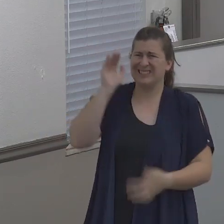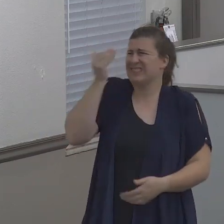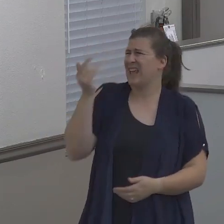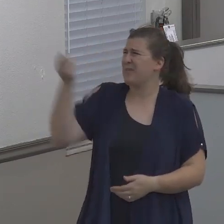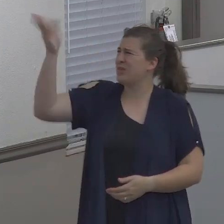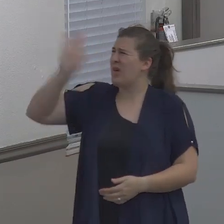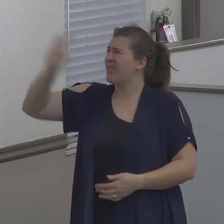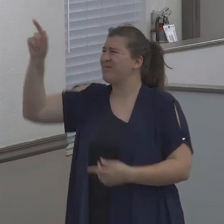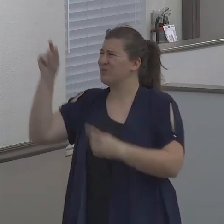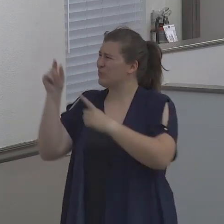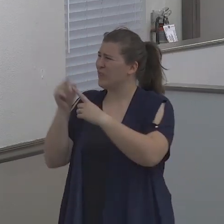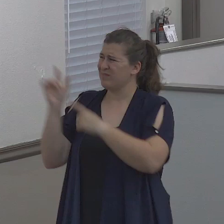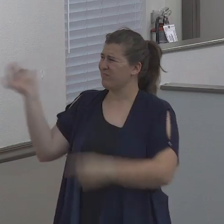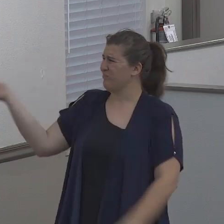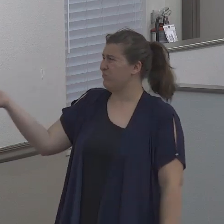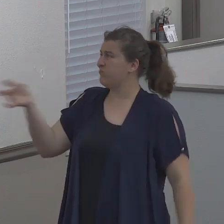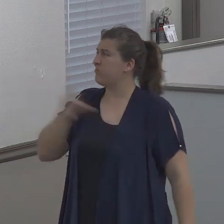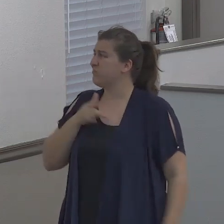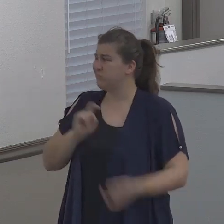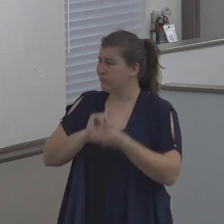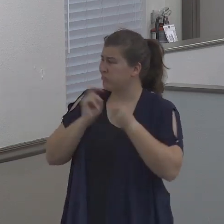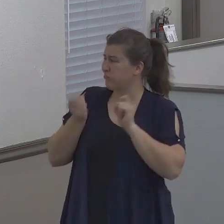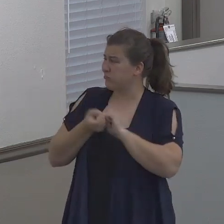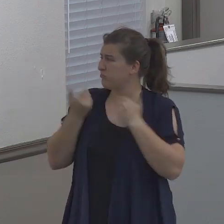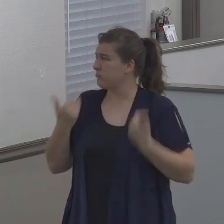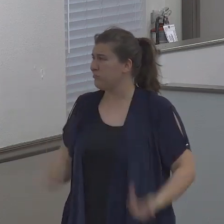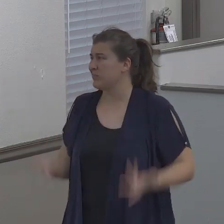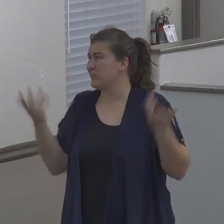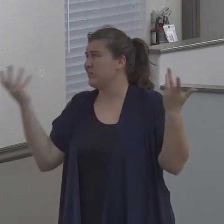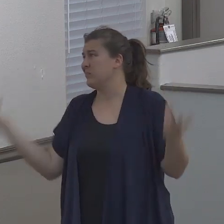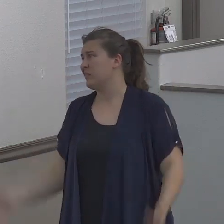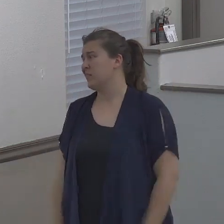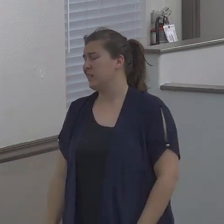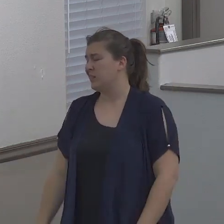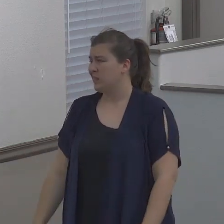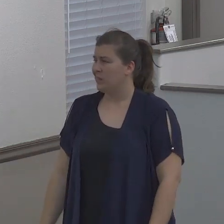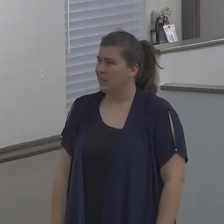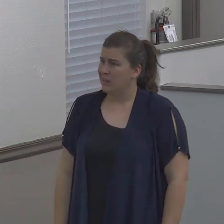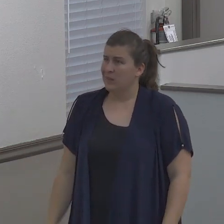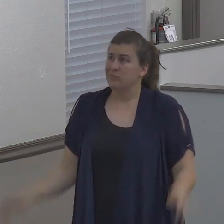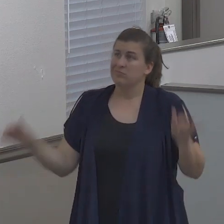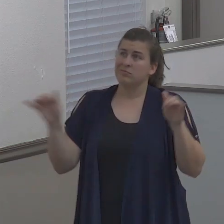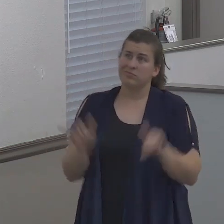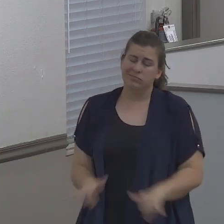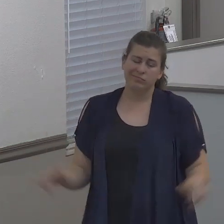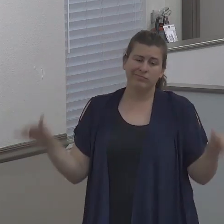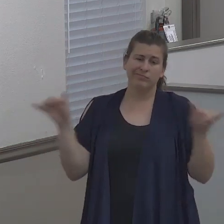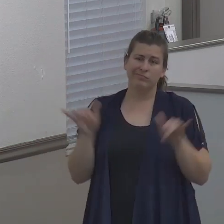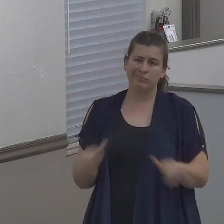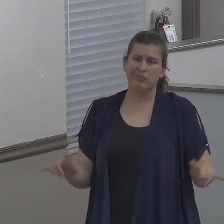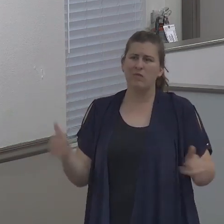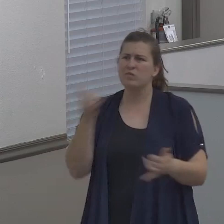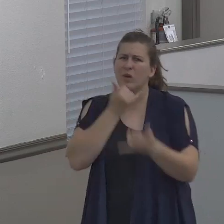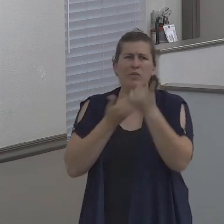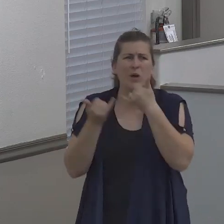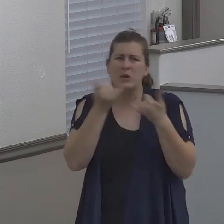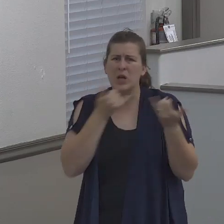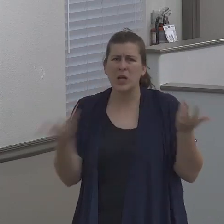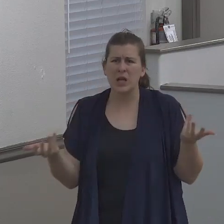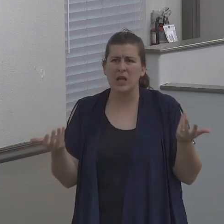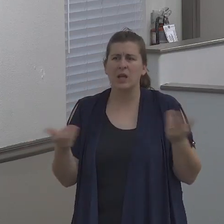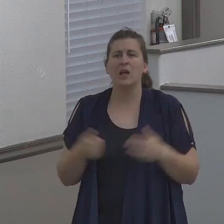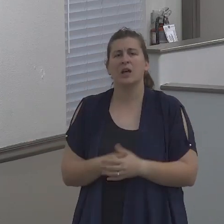happening. It doesn't seem like God's Word is doing in me what maybe God's Word is supposed to be doing in